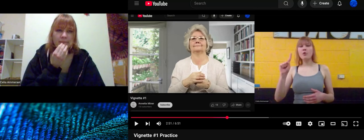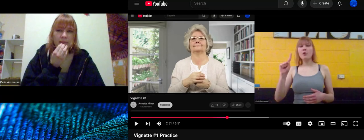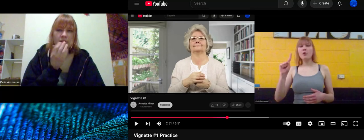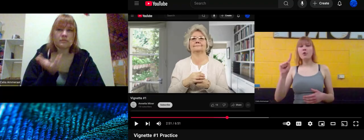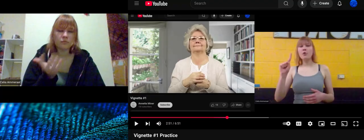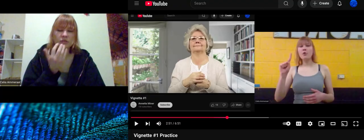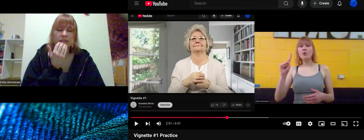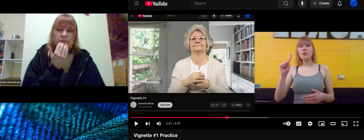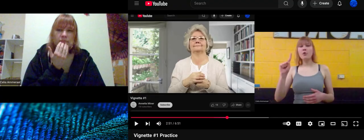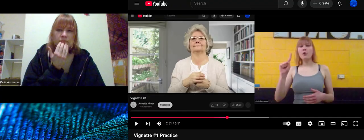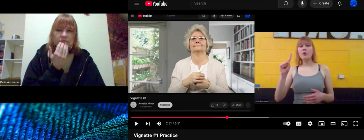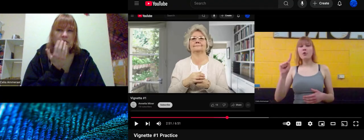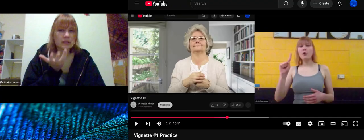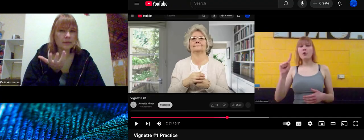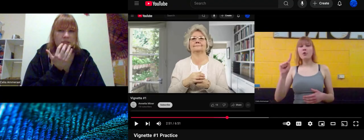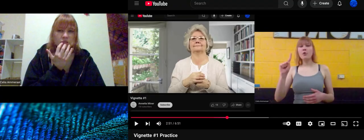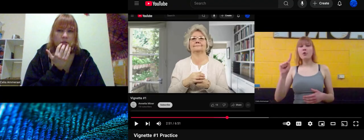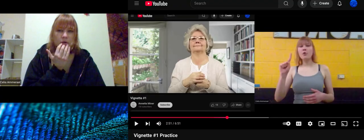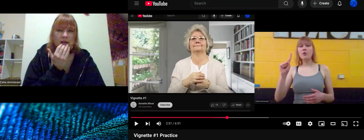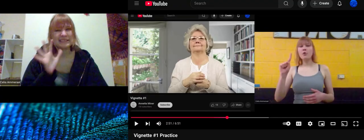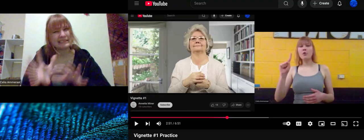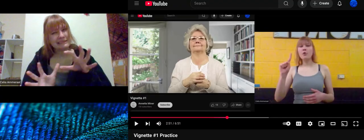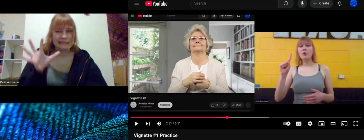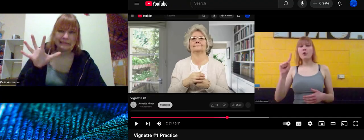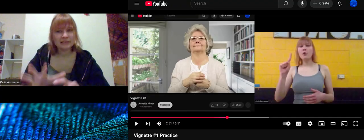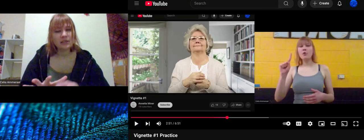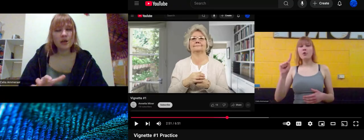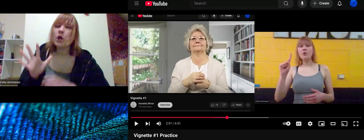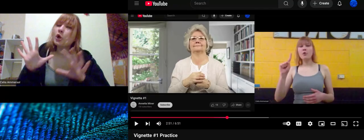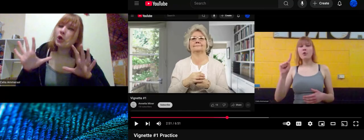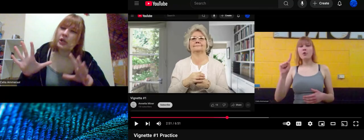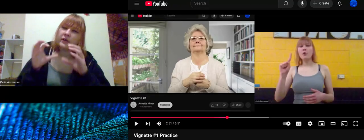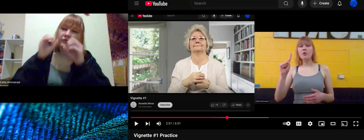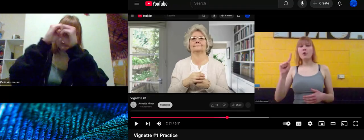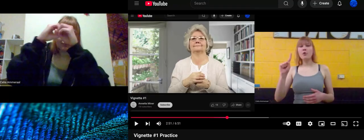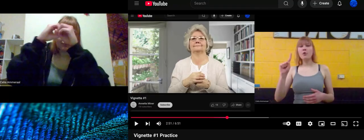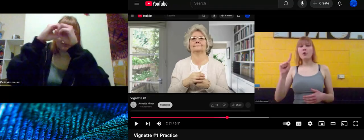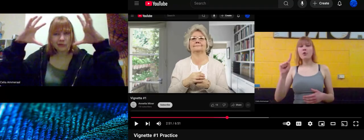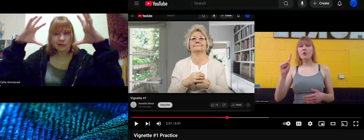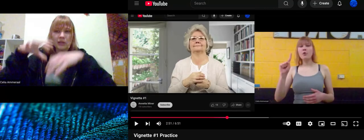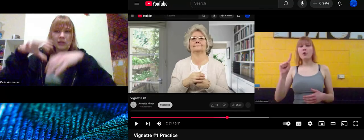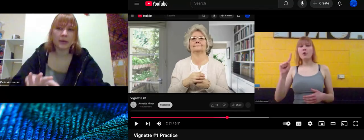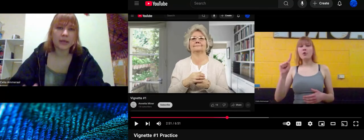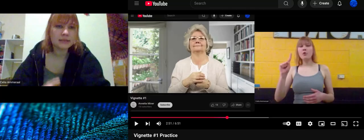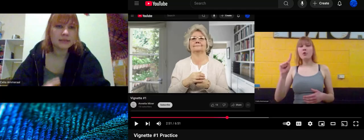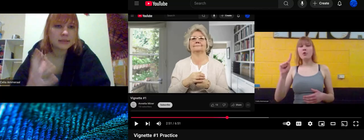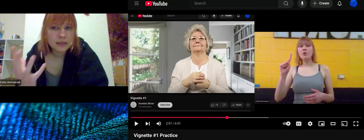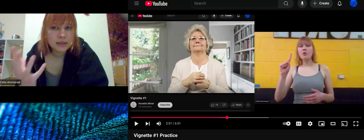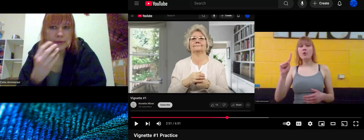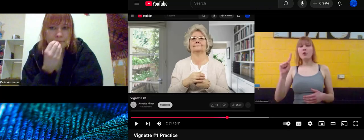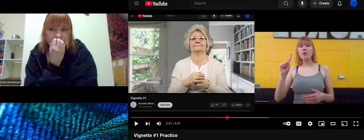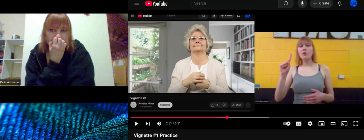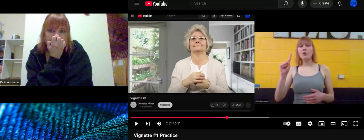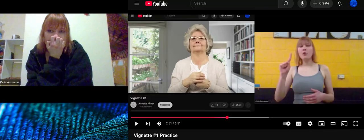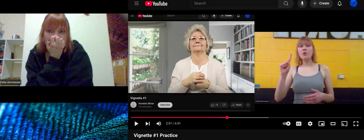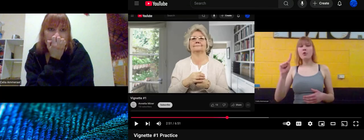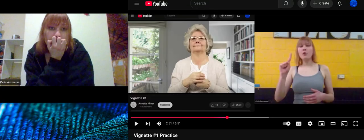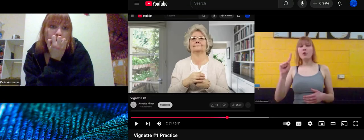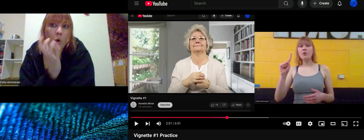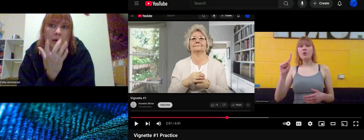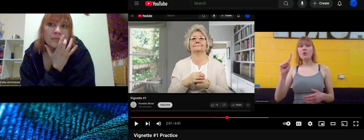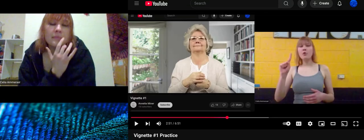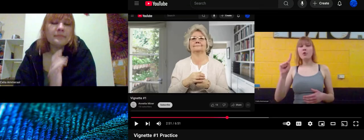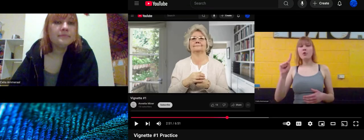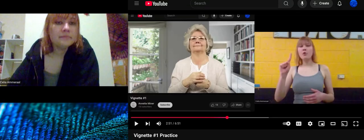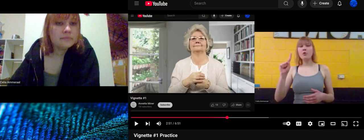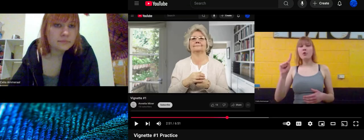But once again, I feel like the message got across. Could have a little bit